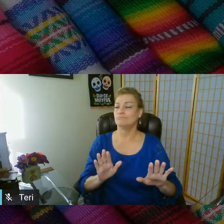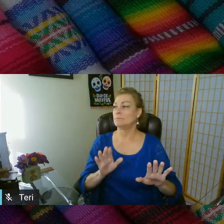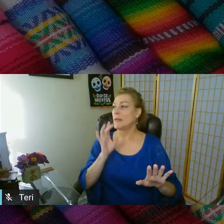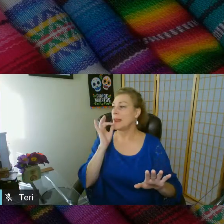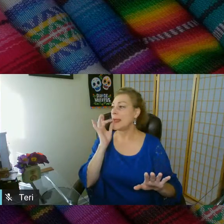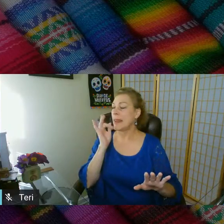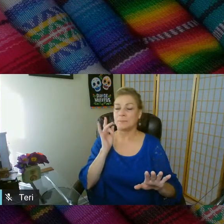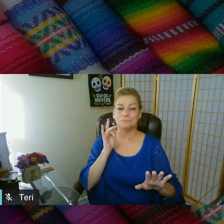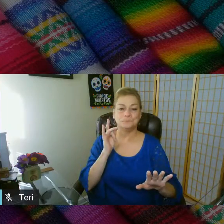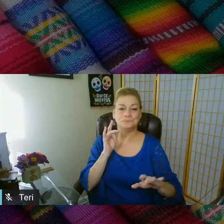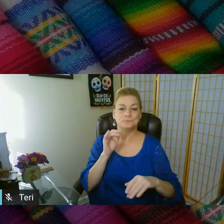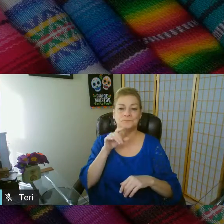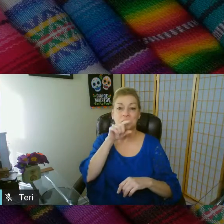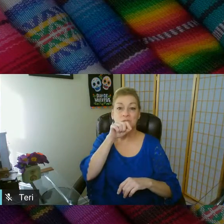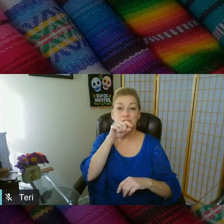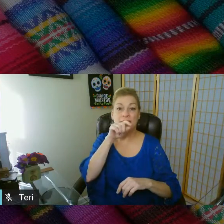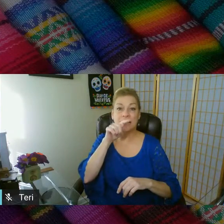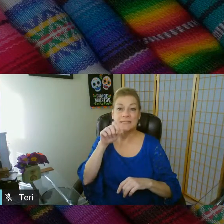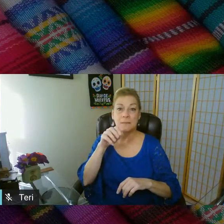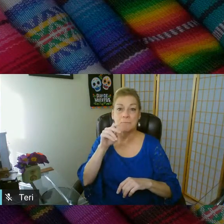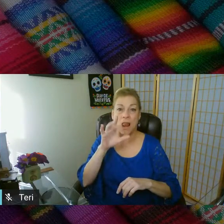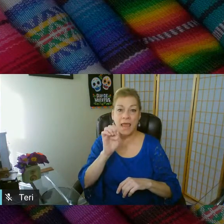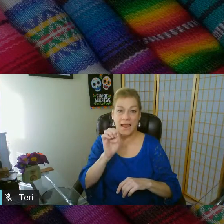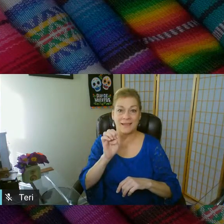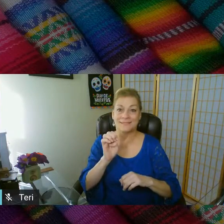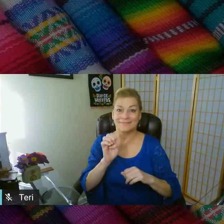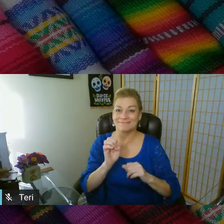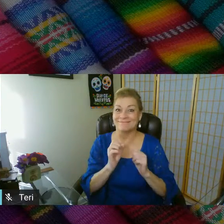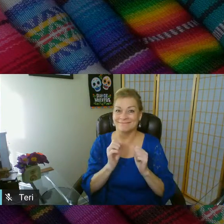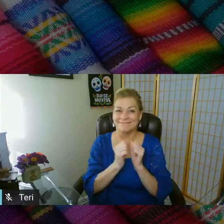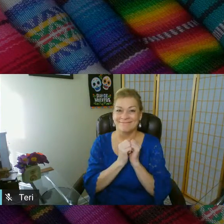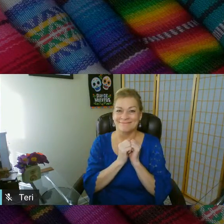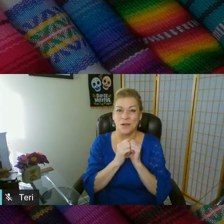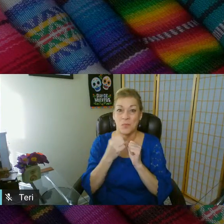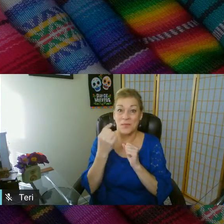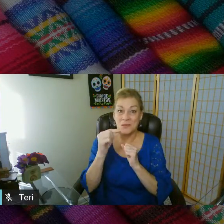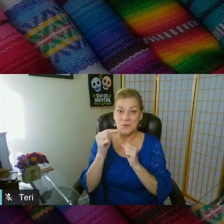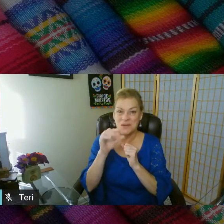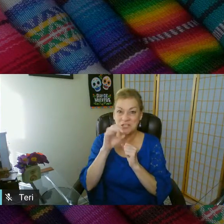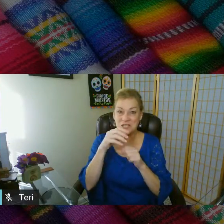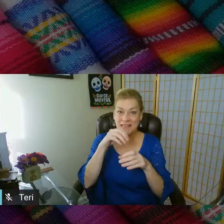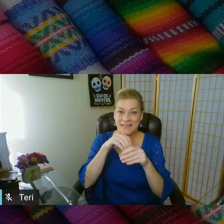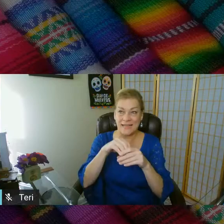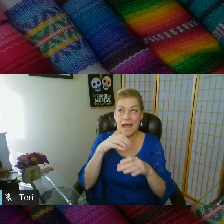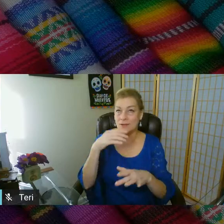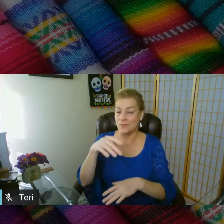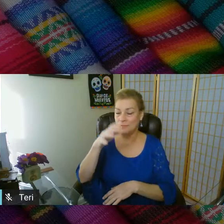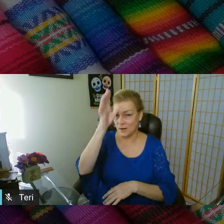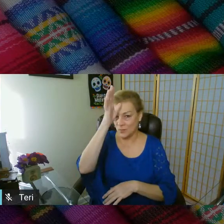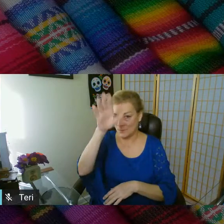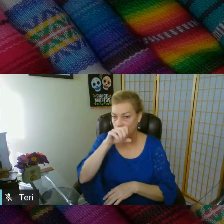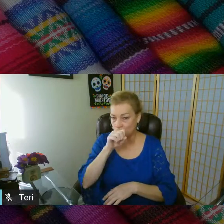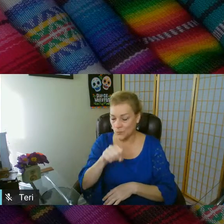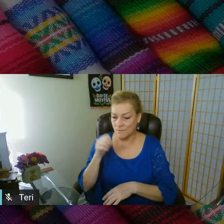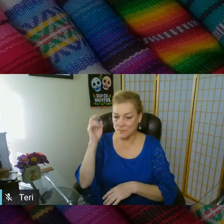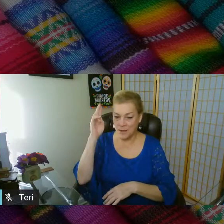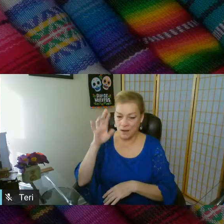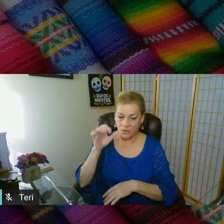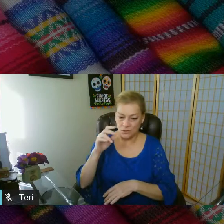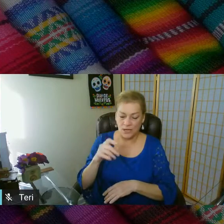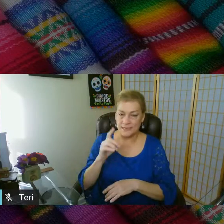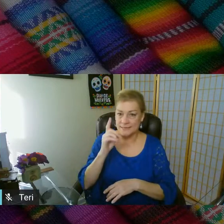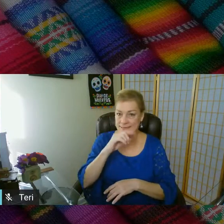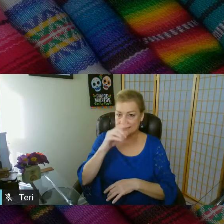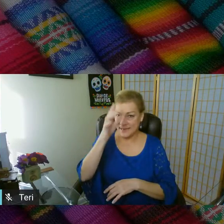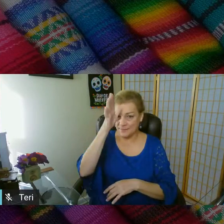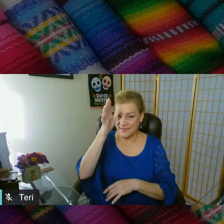green chili in them, and they're delicious. And so, of course, I know that my grandpa would love those, and my Uncle John, and my stepdad,